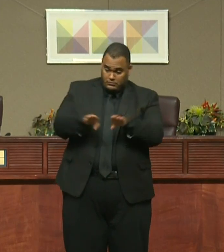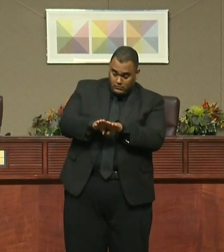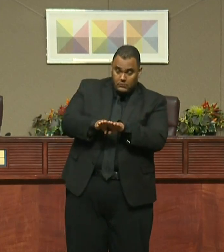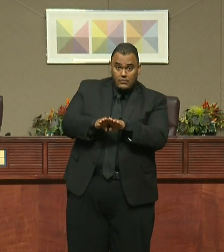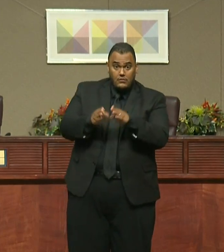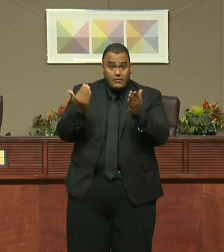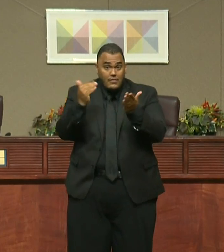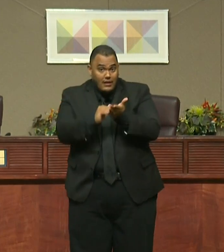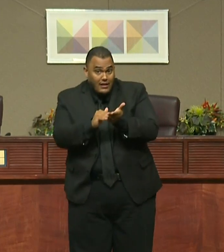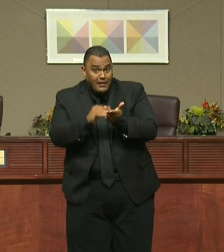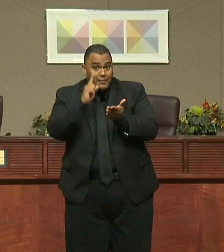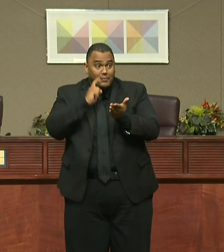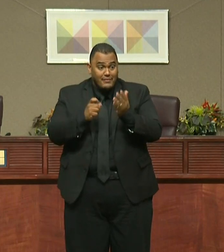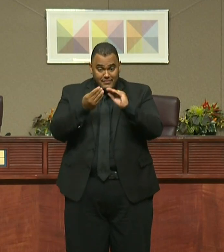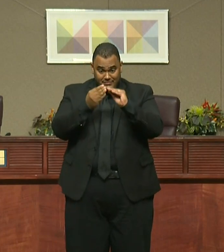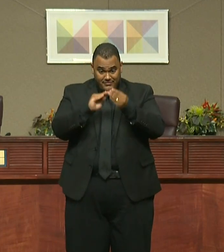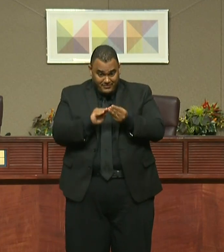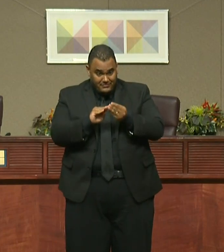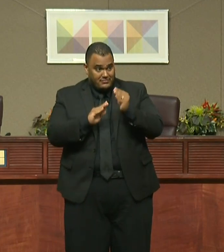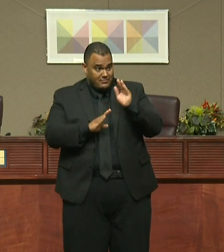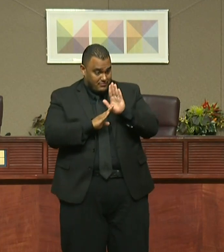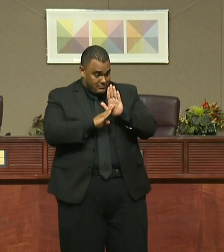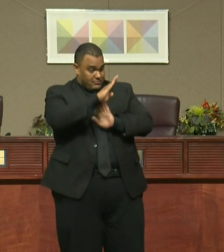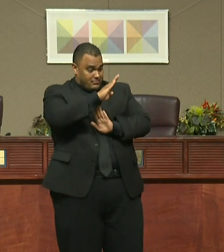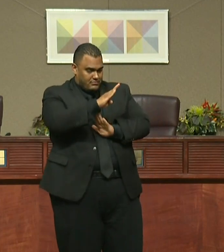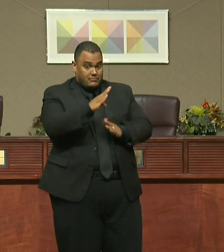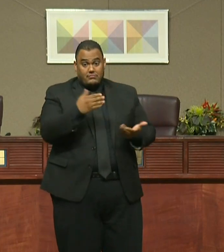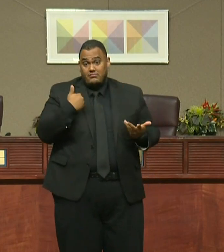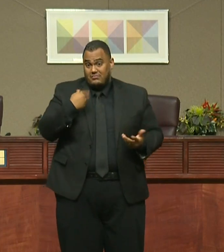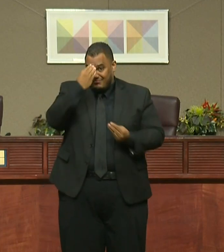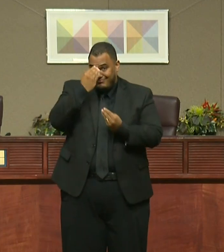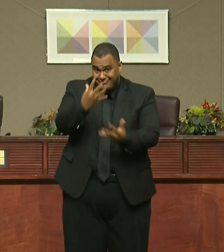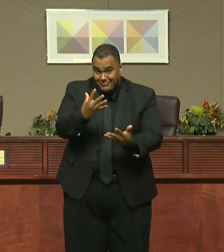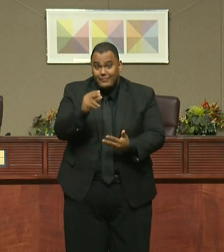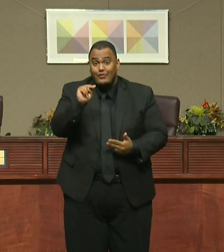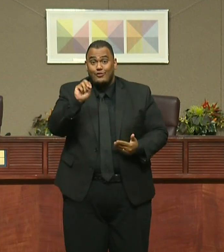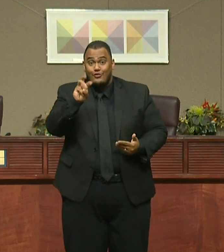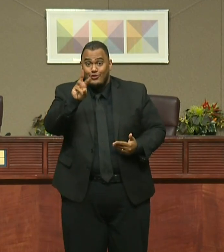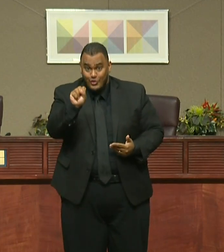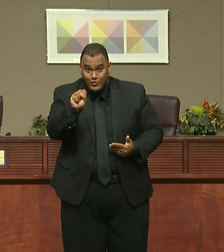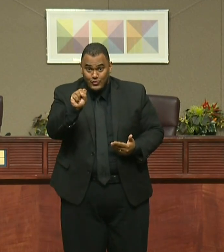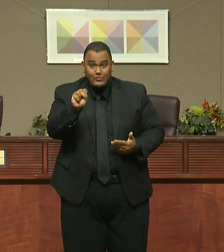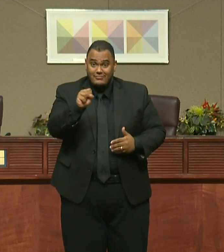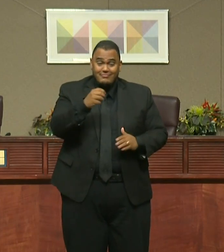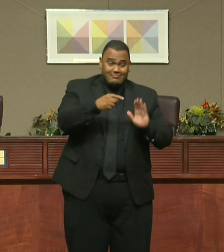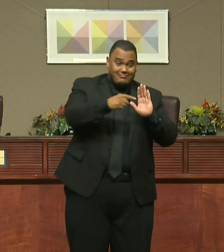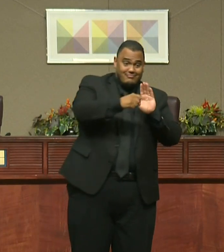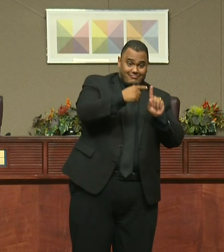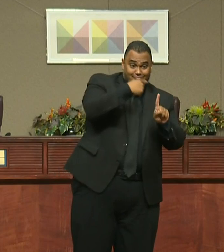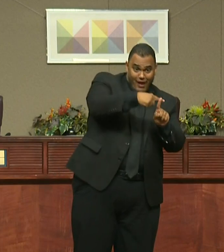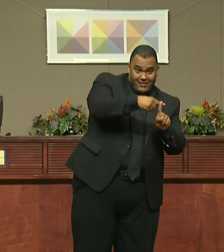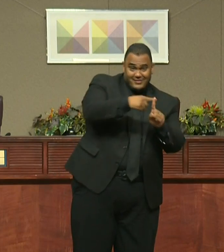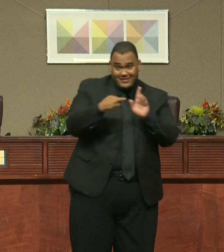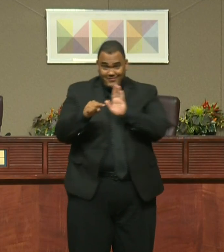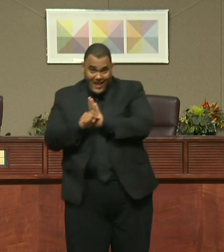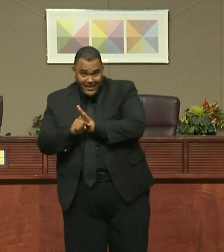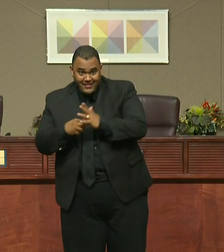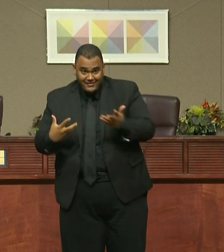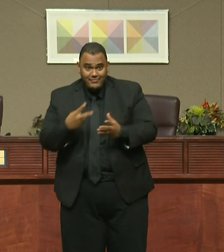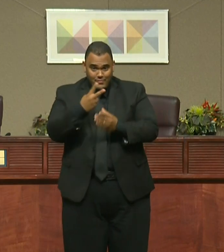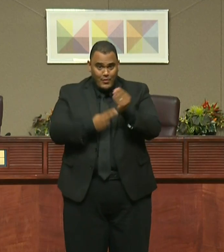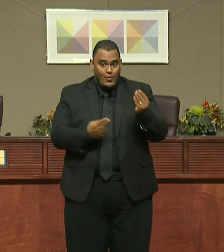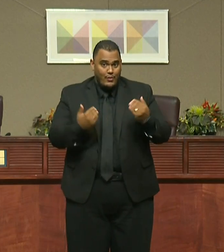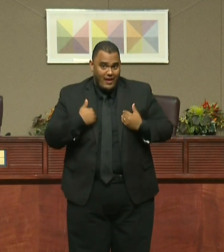do it because the numbers are high? I said there was good news and bad news. The good news is that the overall positive rate in our community is still